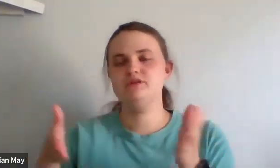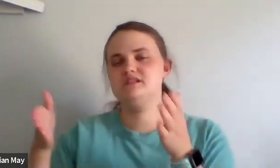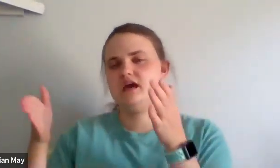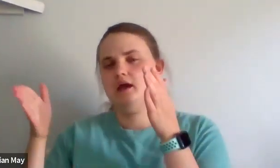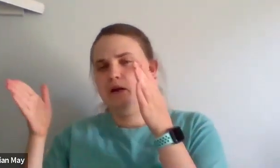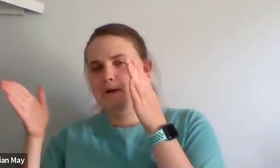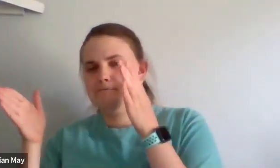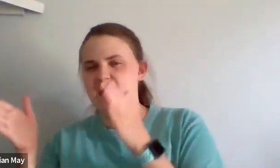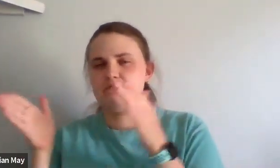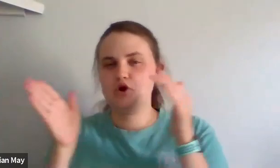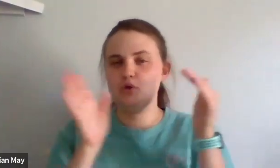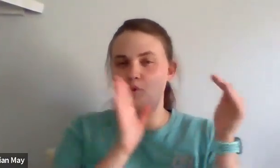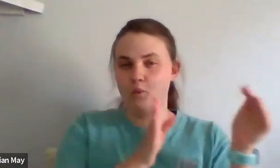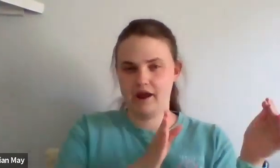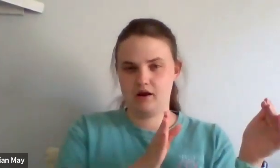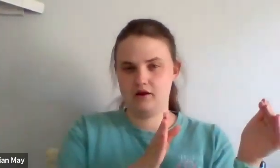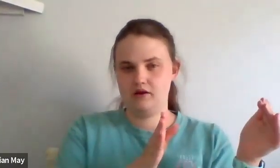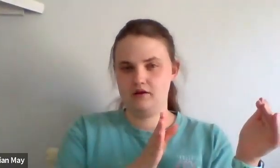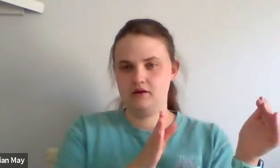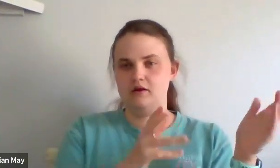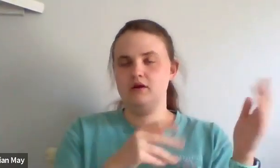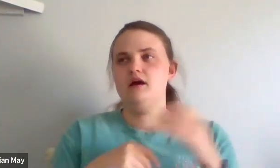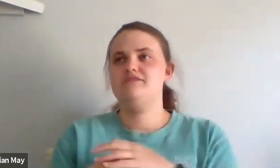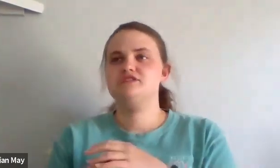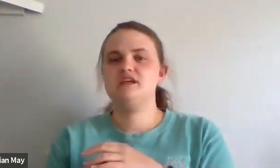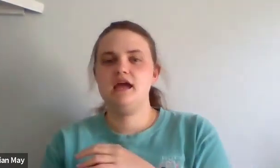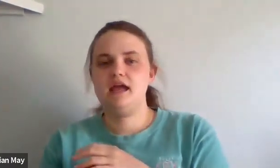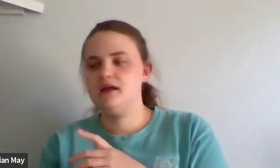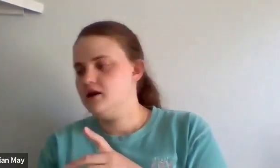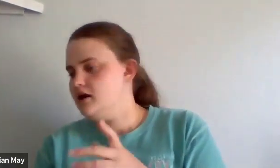would say paper where. If you're saying,